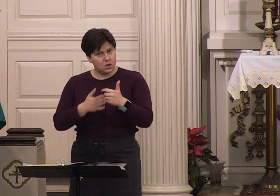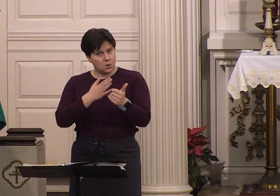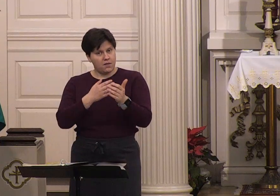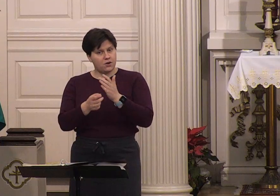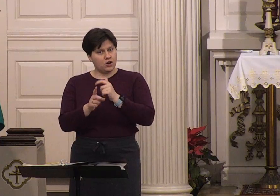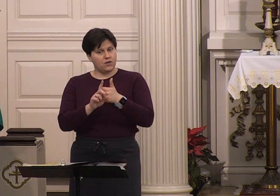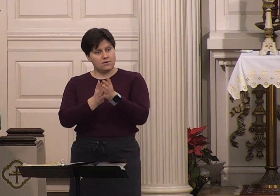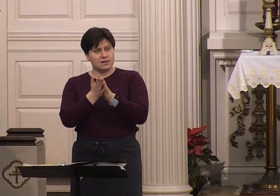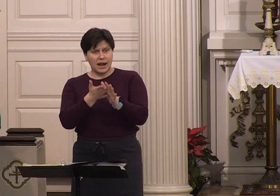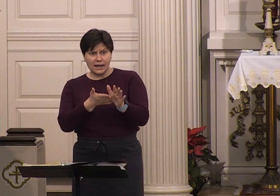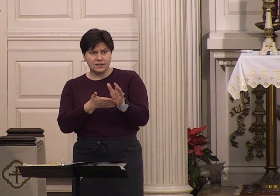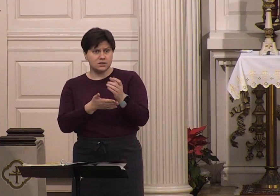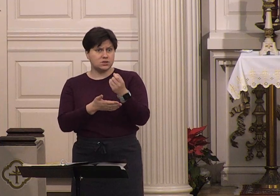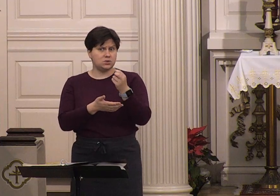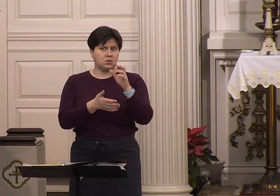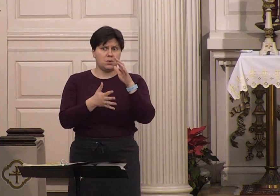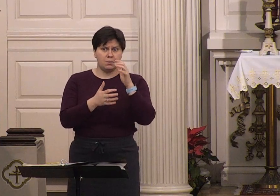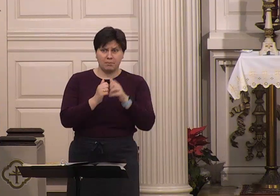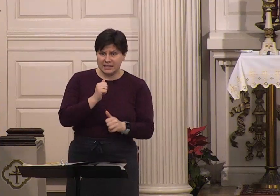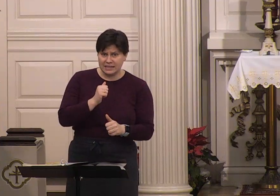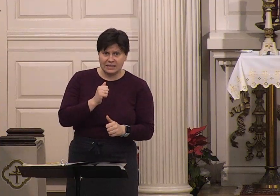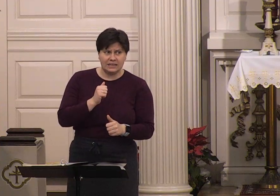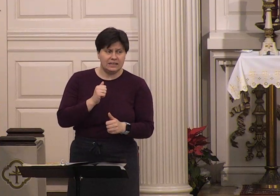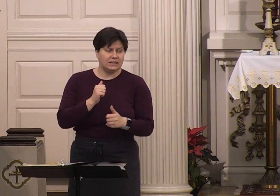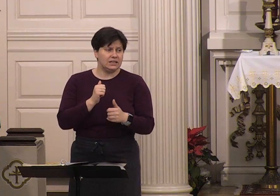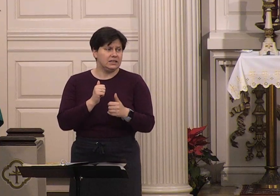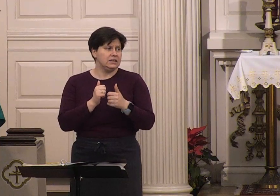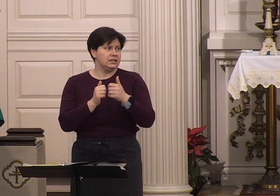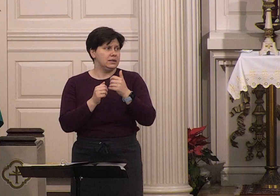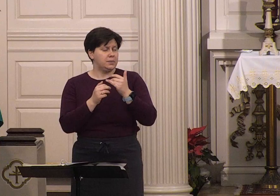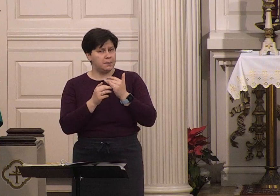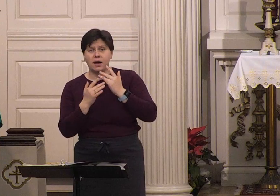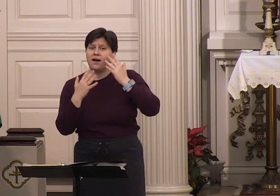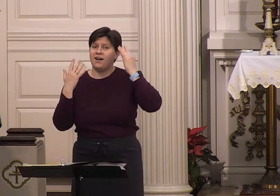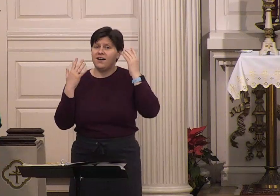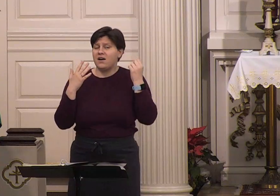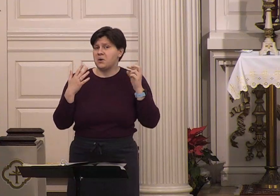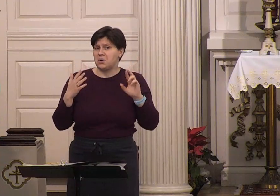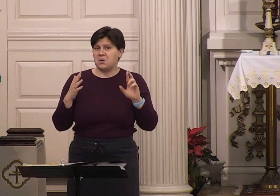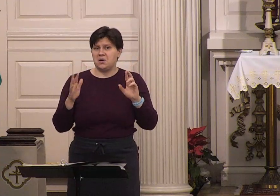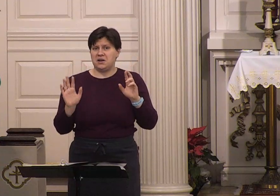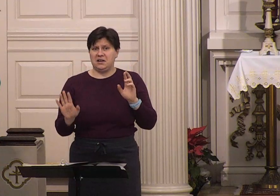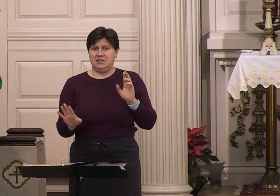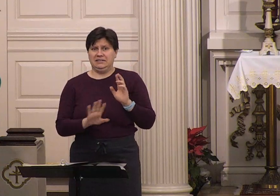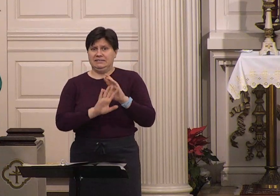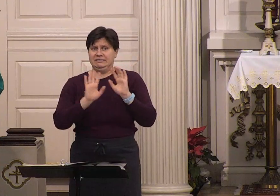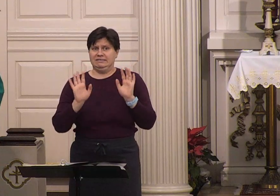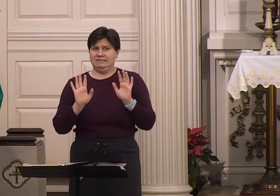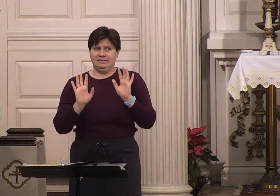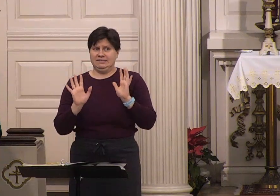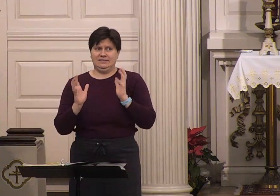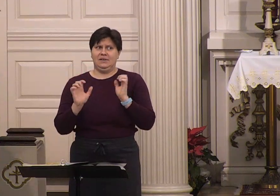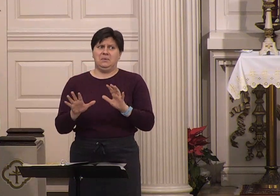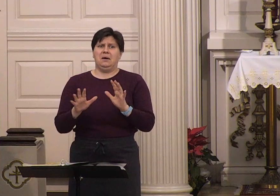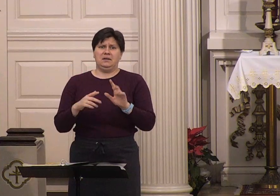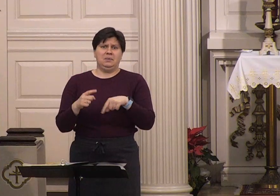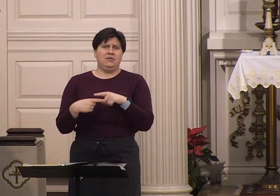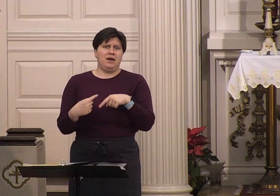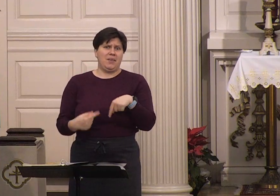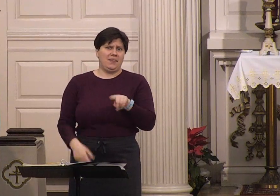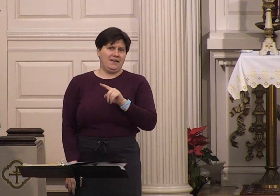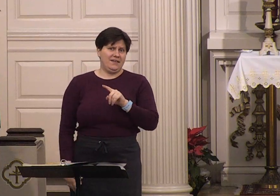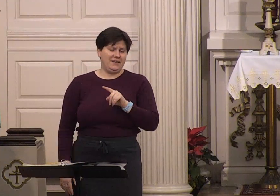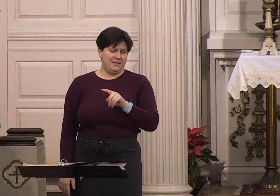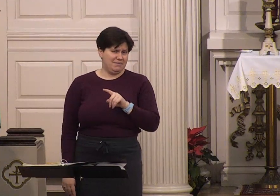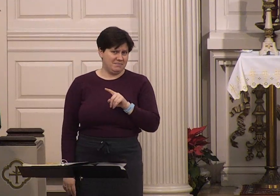or mean to you, whether they are pleasant to be around or just utterly repugnant,